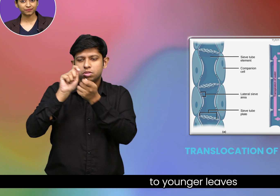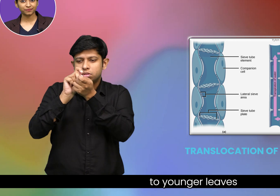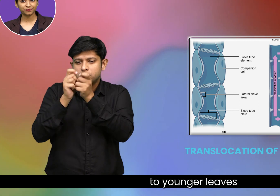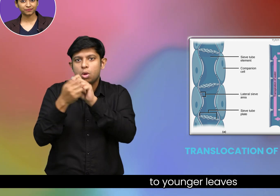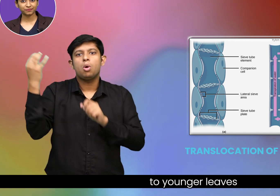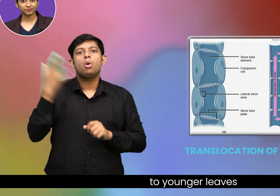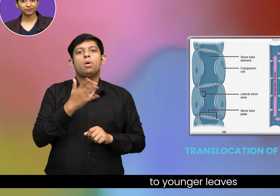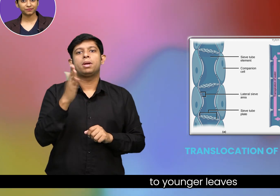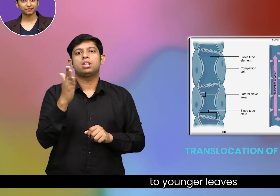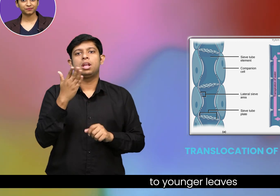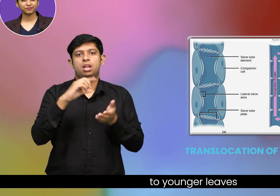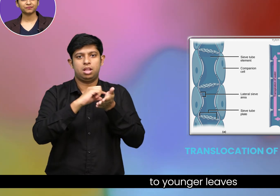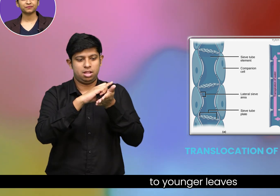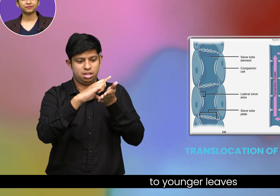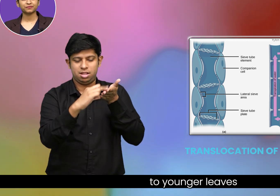leaves